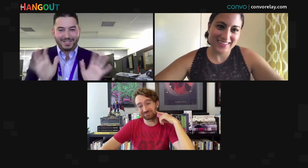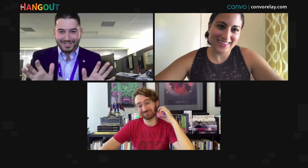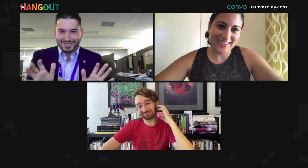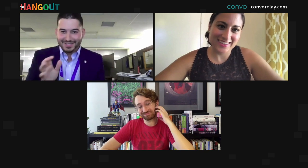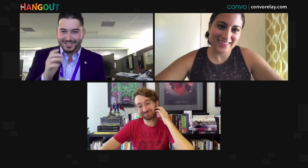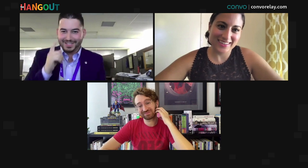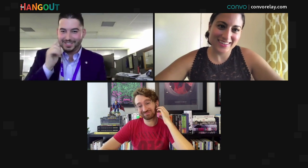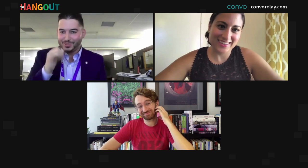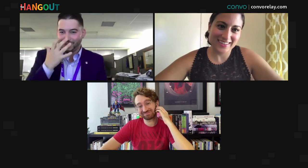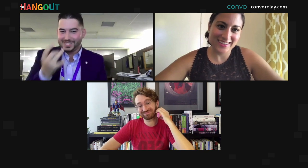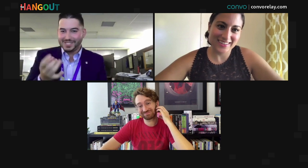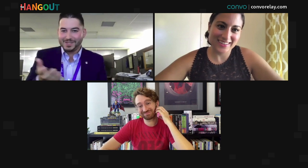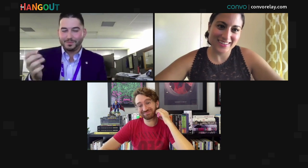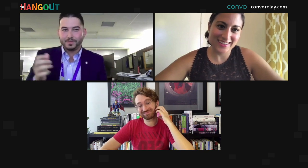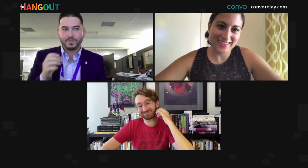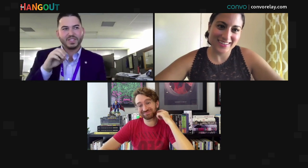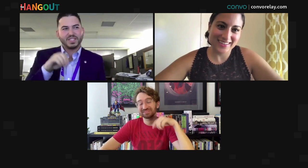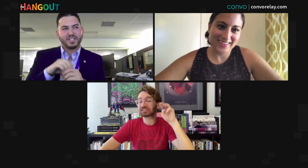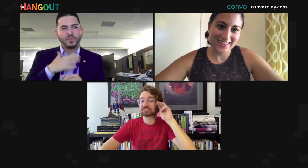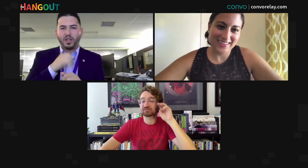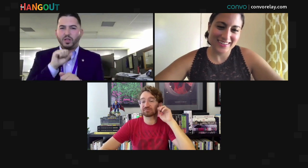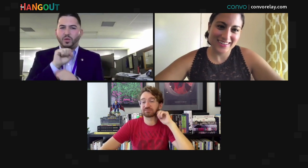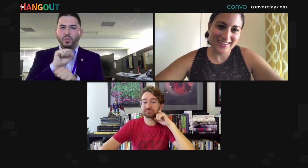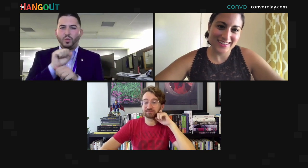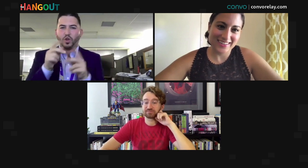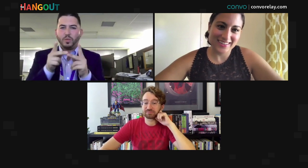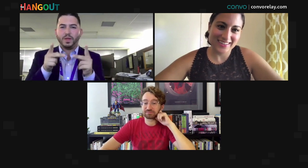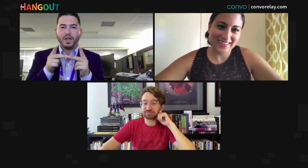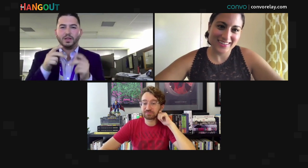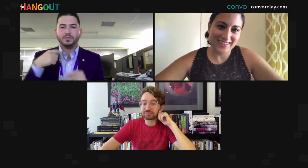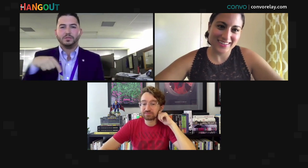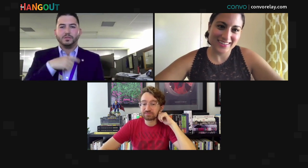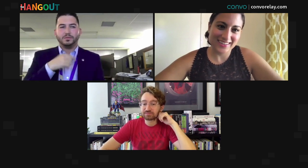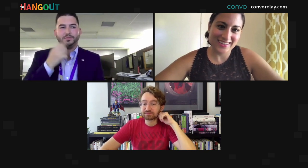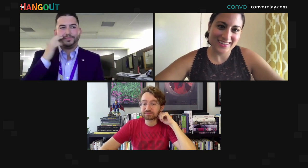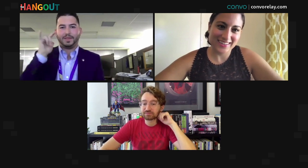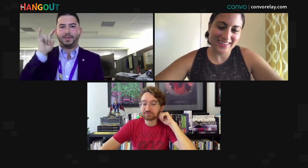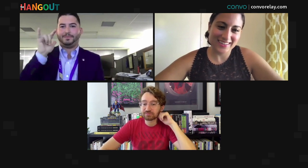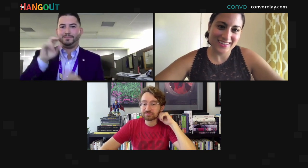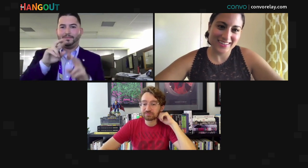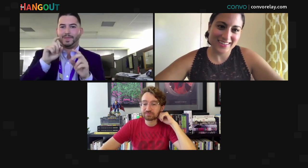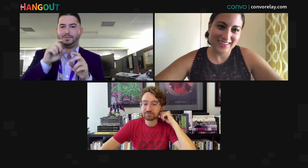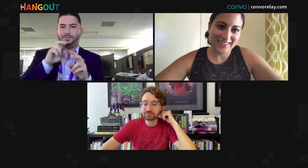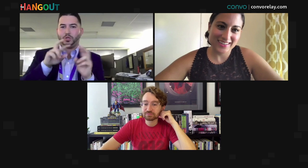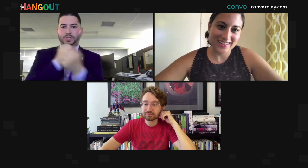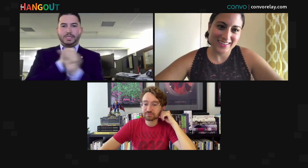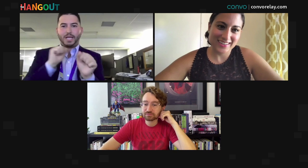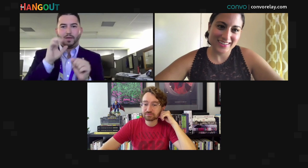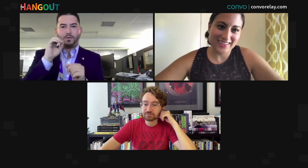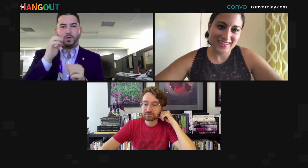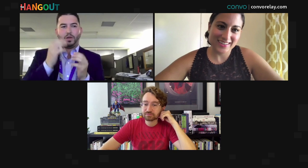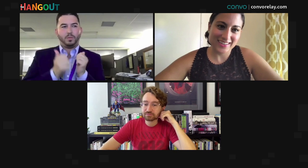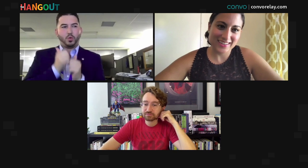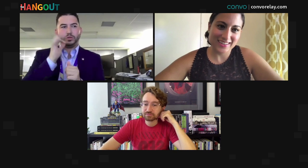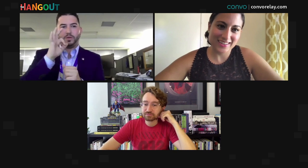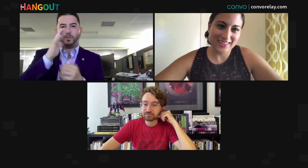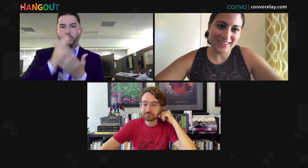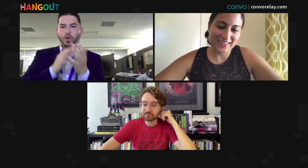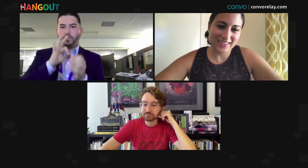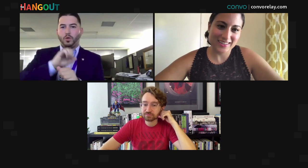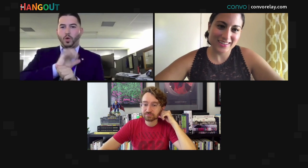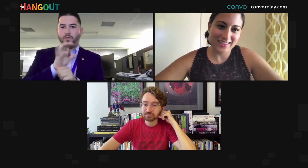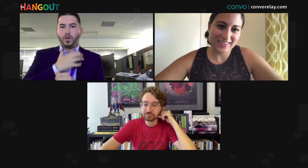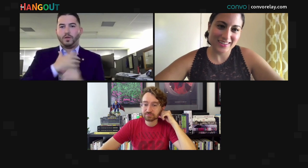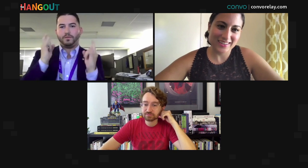again, but I can lip read again. I'm pretty good at it. So it's really interesting, but in my line of work, in my workplace, in the airline